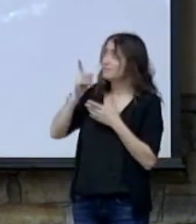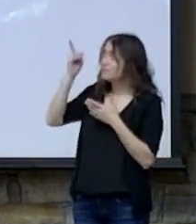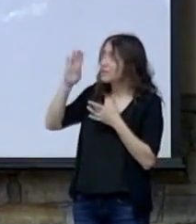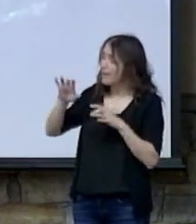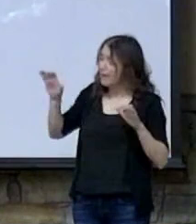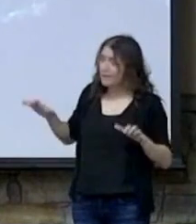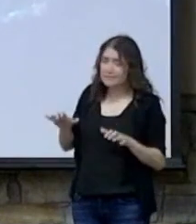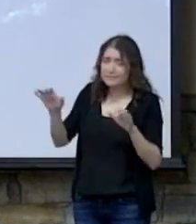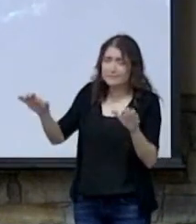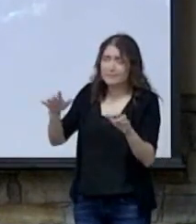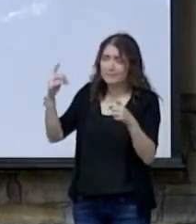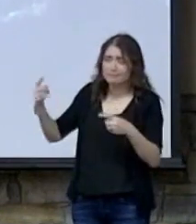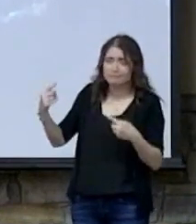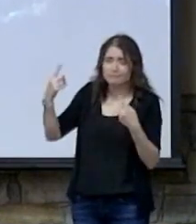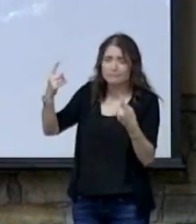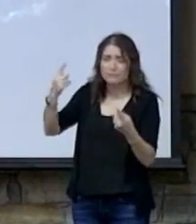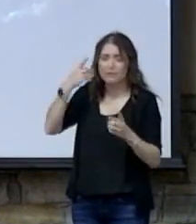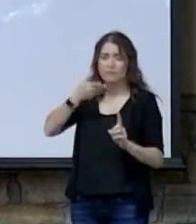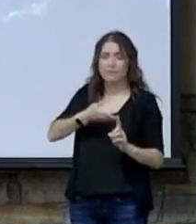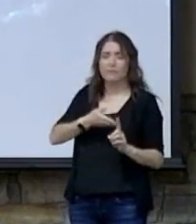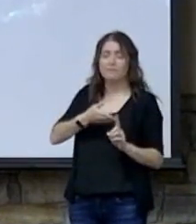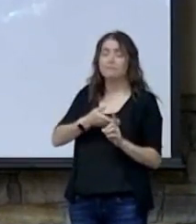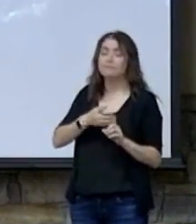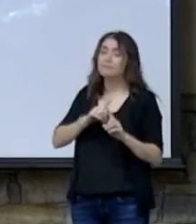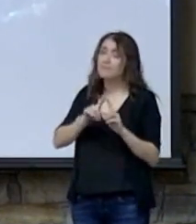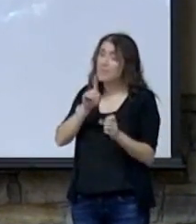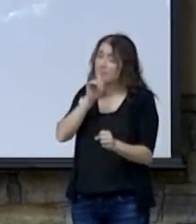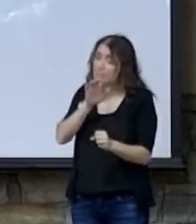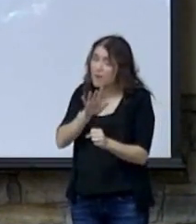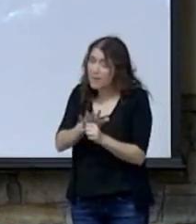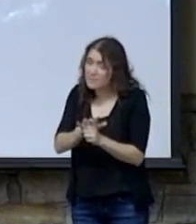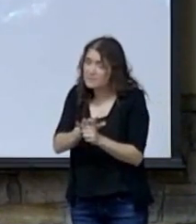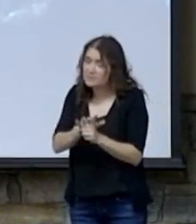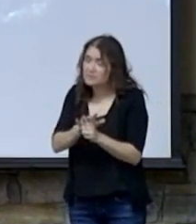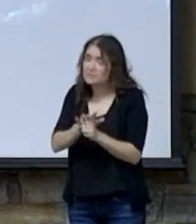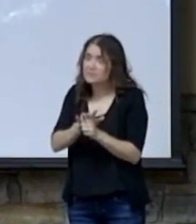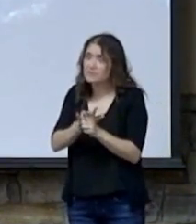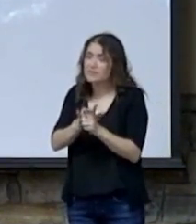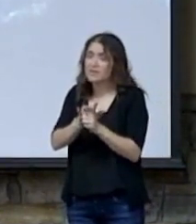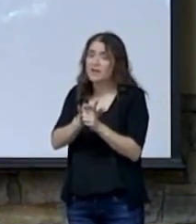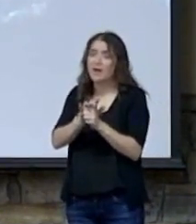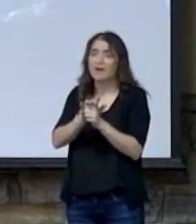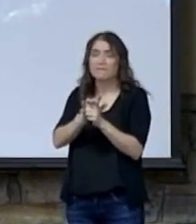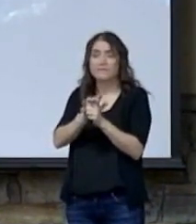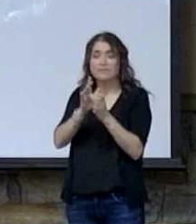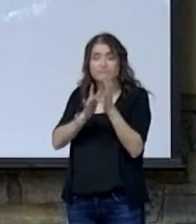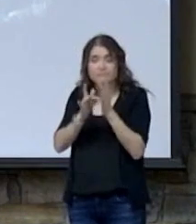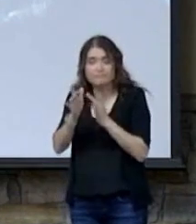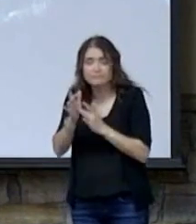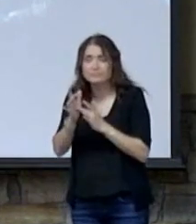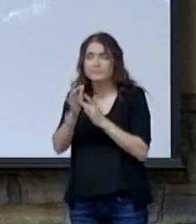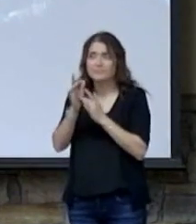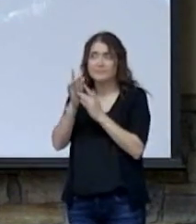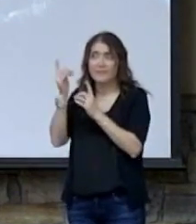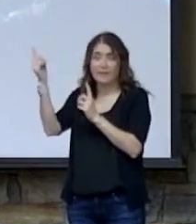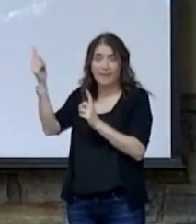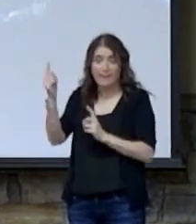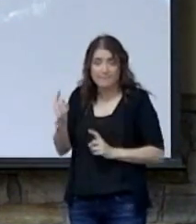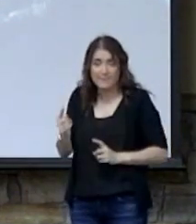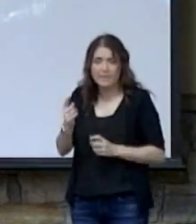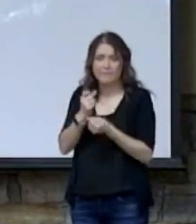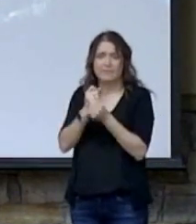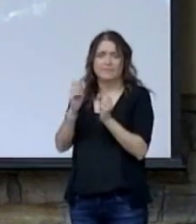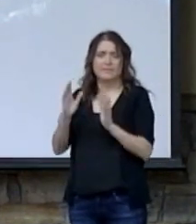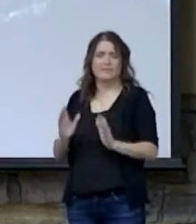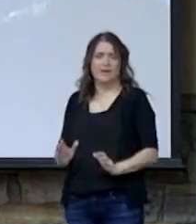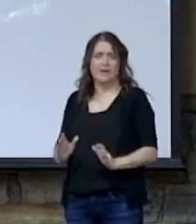him. And yet the promise of the Messiah, the coming of the Messiah, the